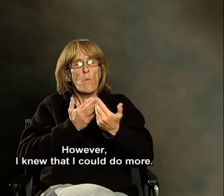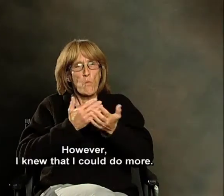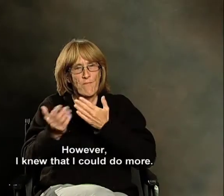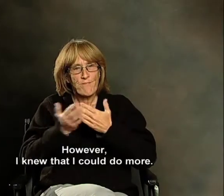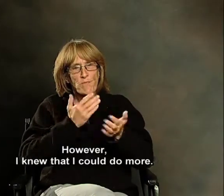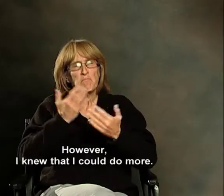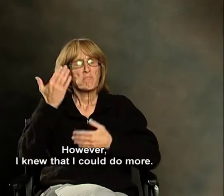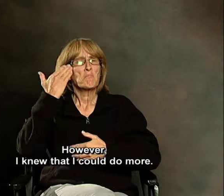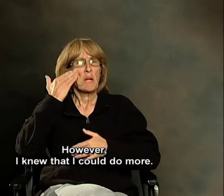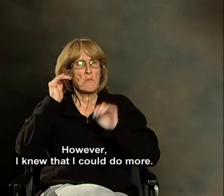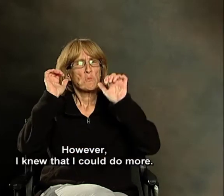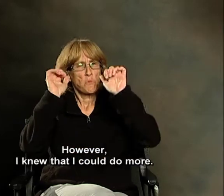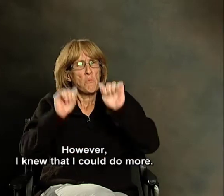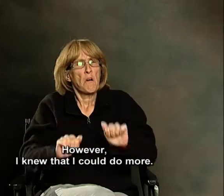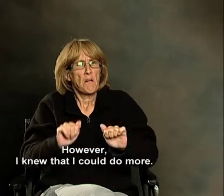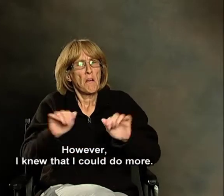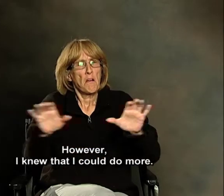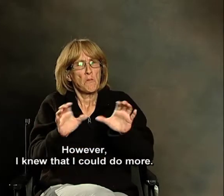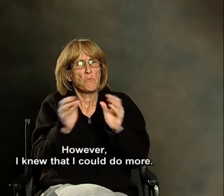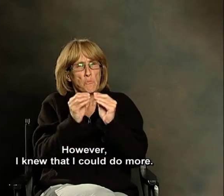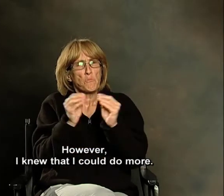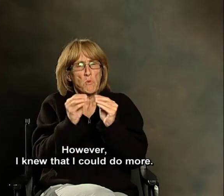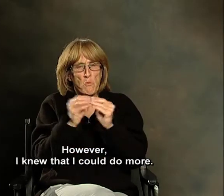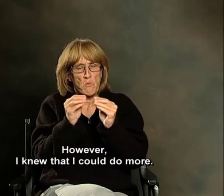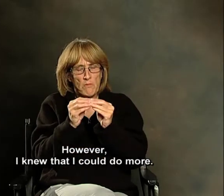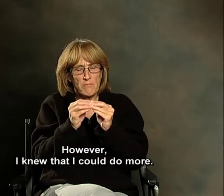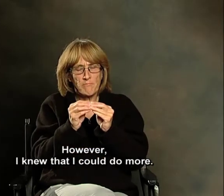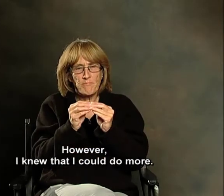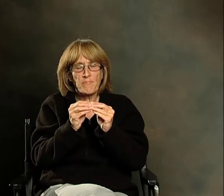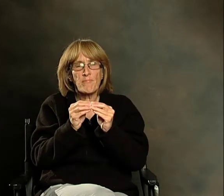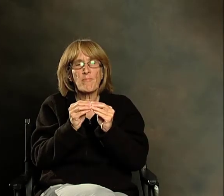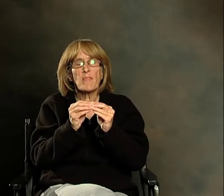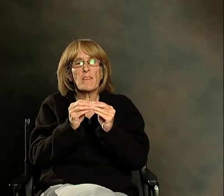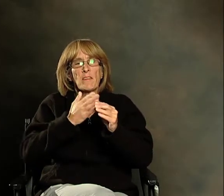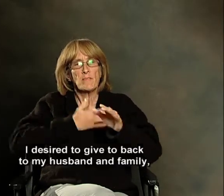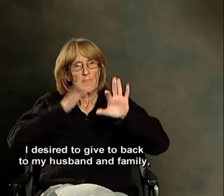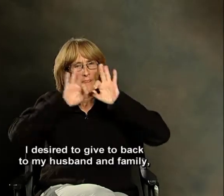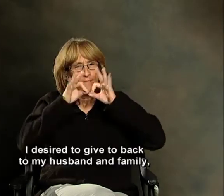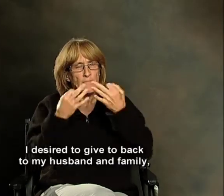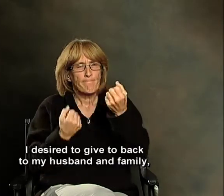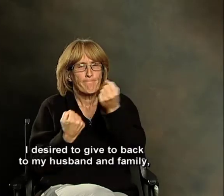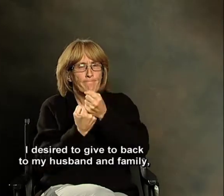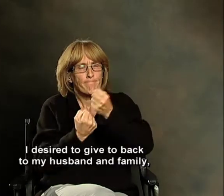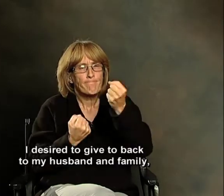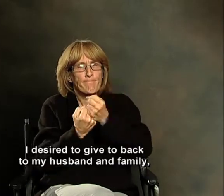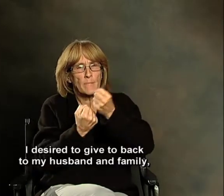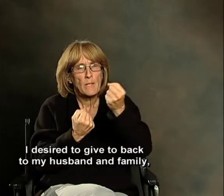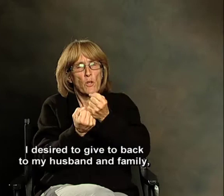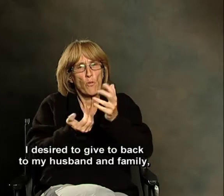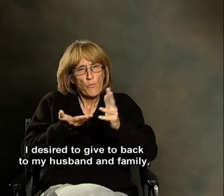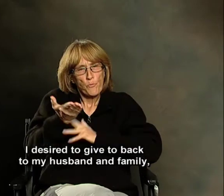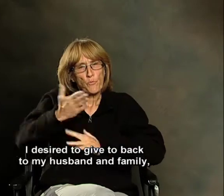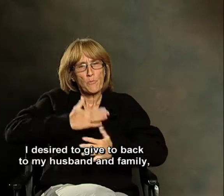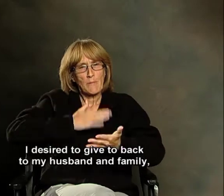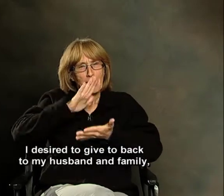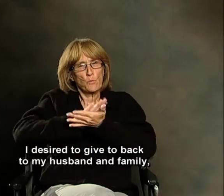However, I knew that I could do more. I desired to give back to my husband and